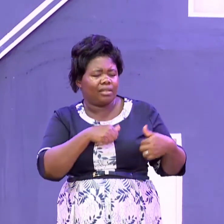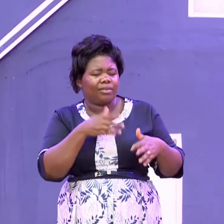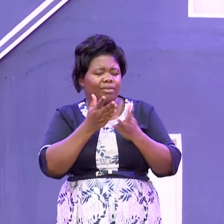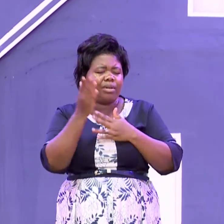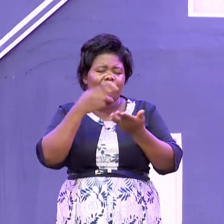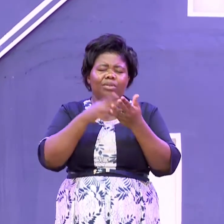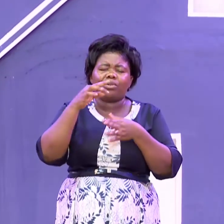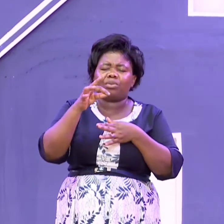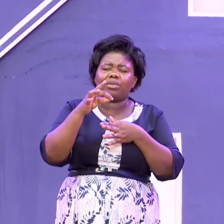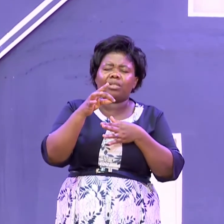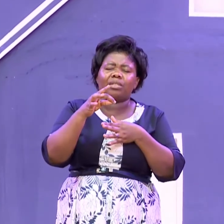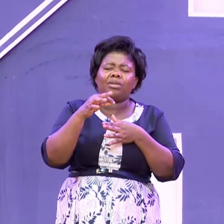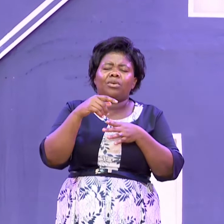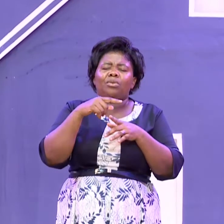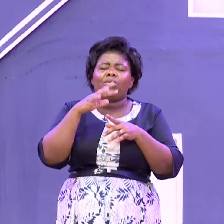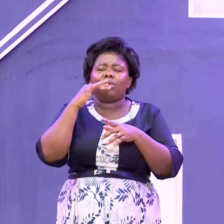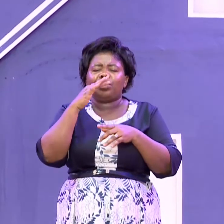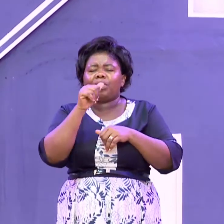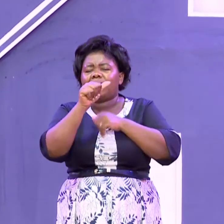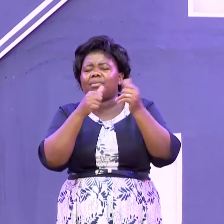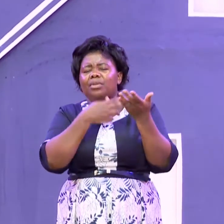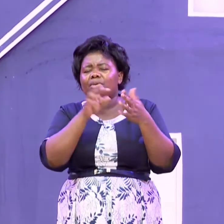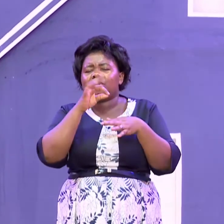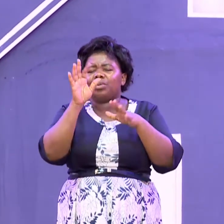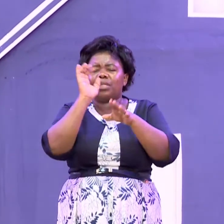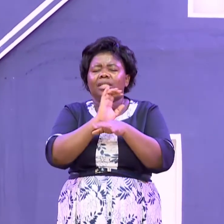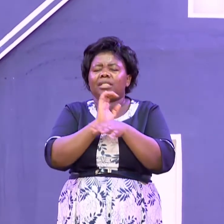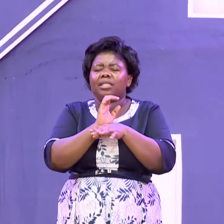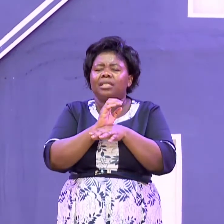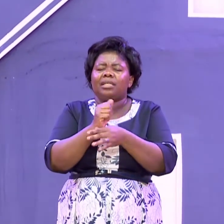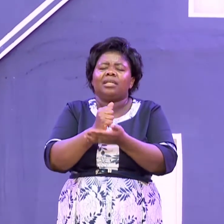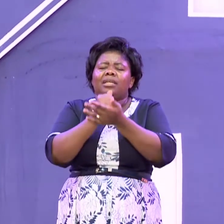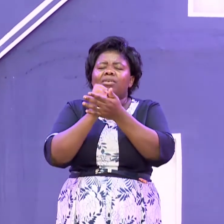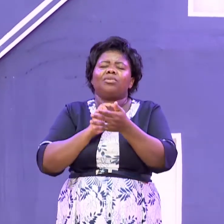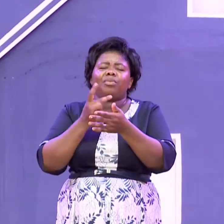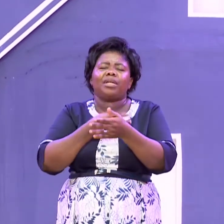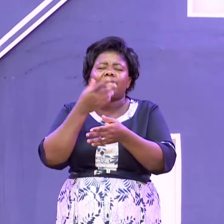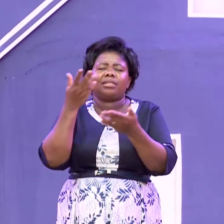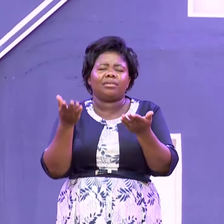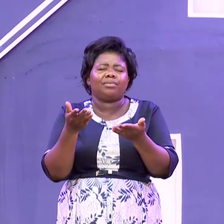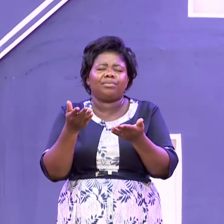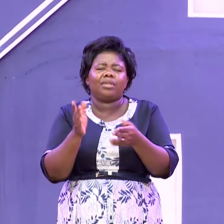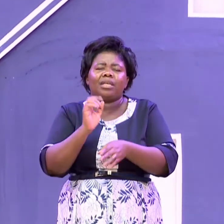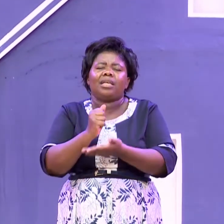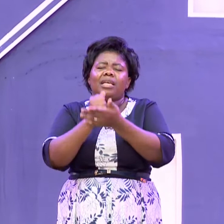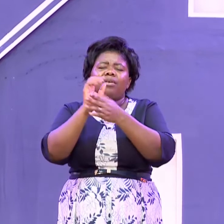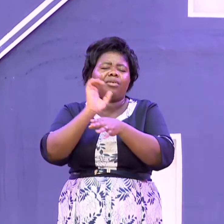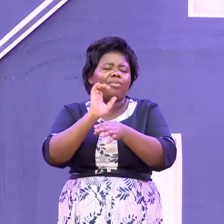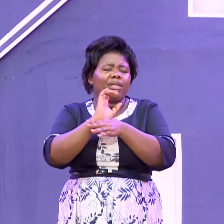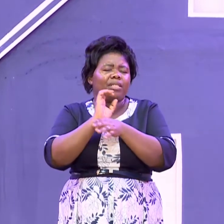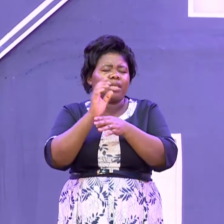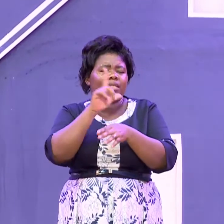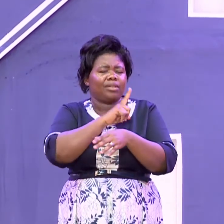Spirit. We are talking about the Holy Spirit and the church. May you help our church. May you help us, O